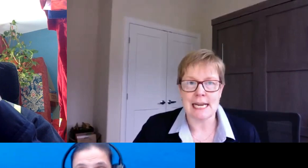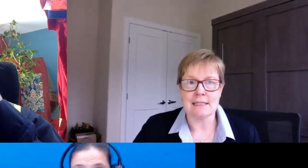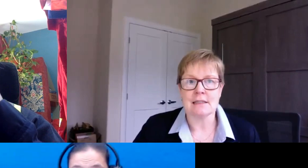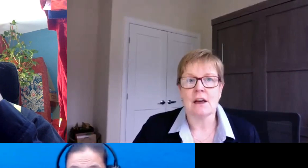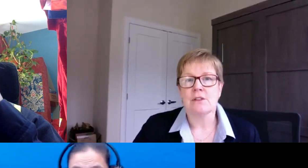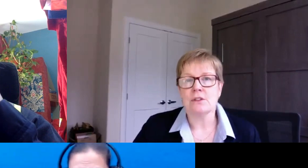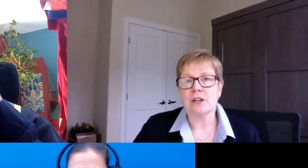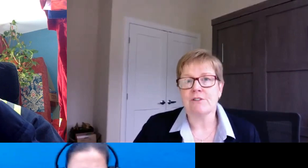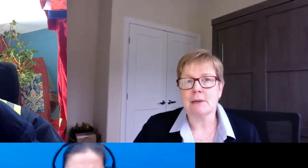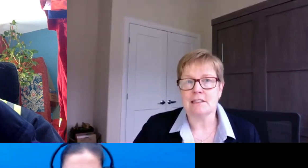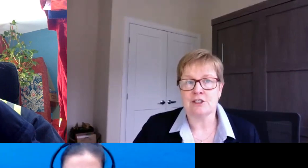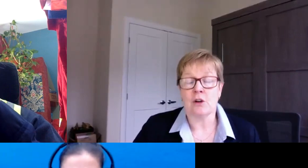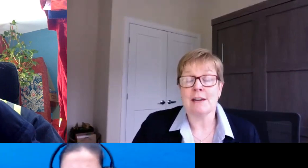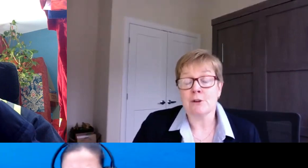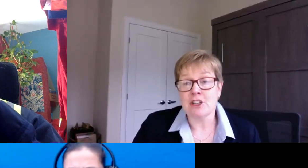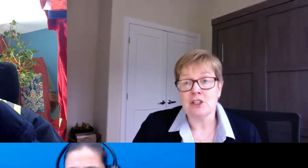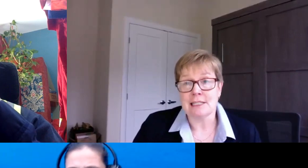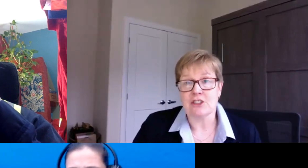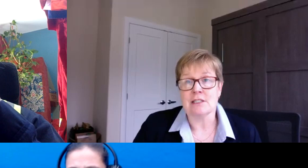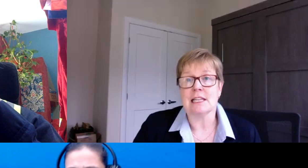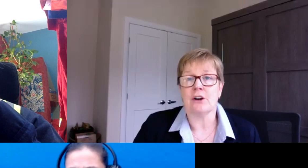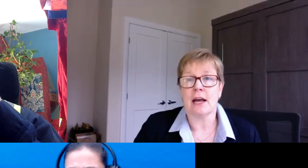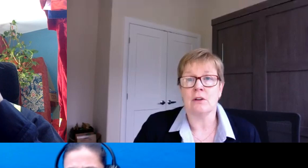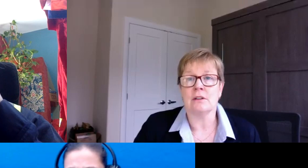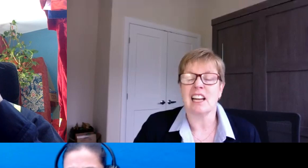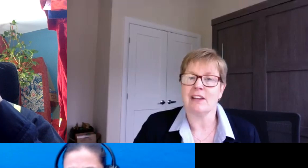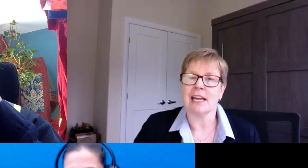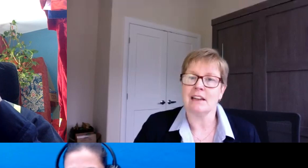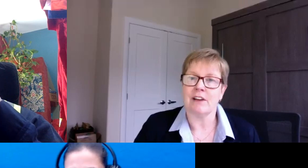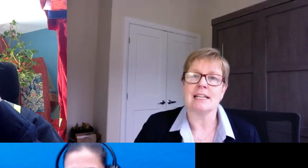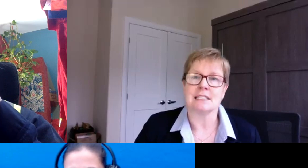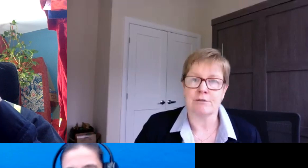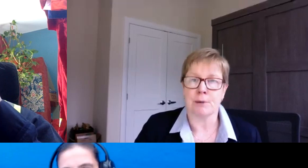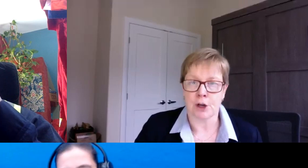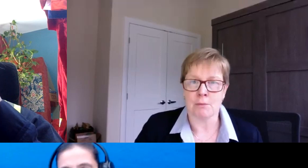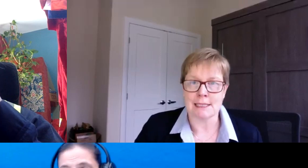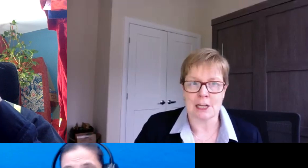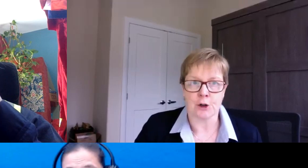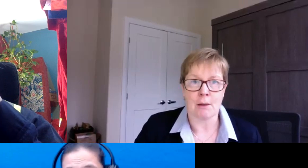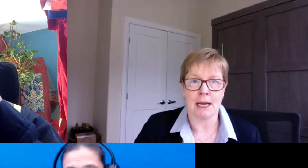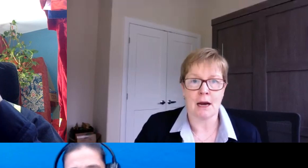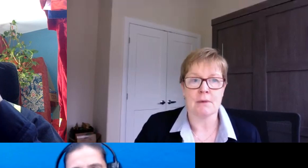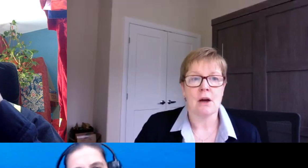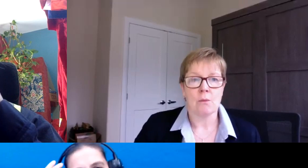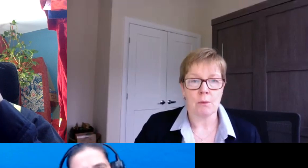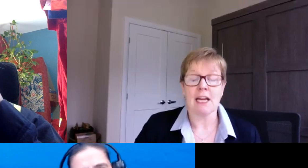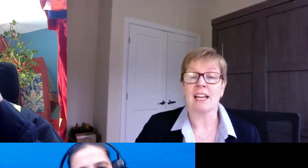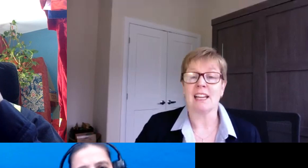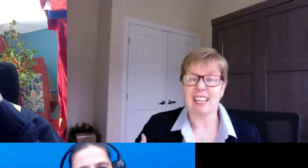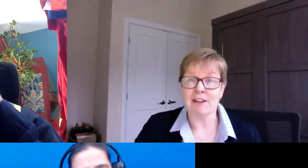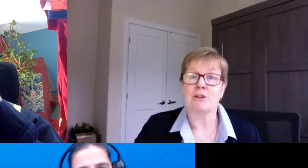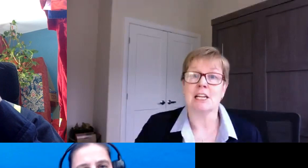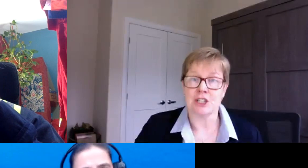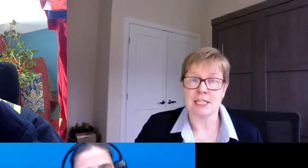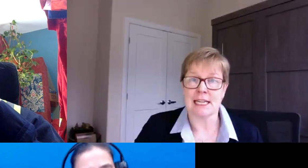industry days. Those are information sessions that are held kind of in advance of procurements that are coming up, where we kind of